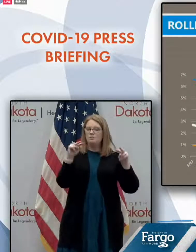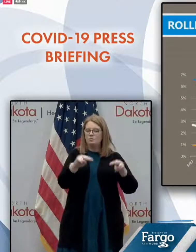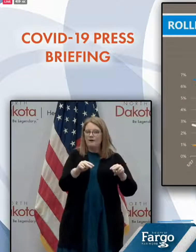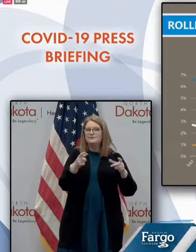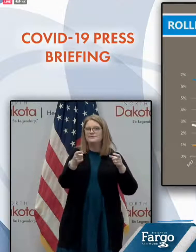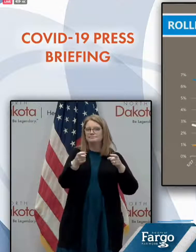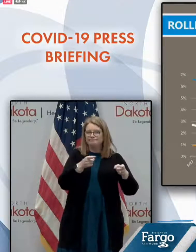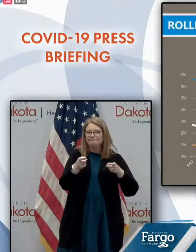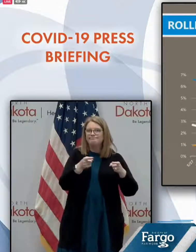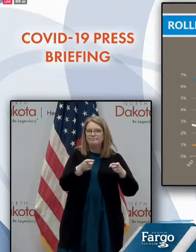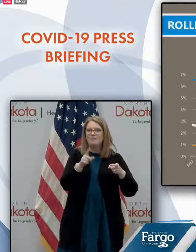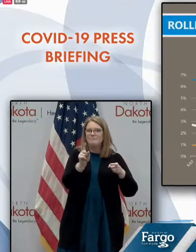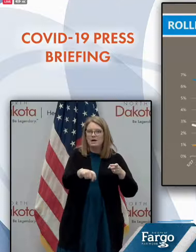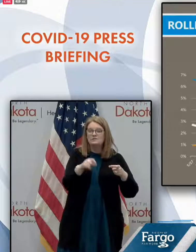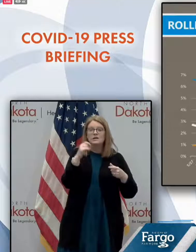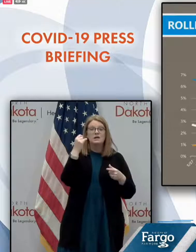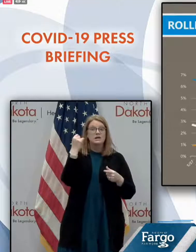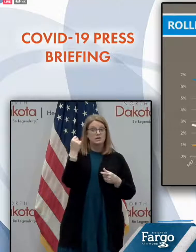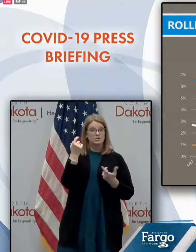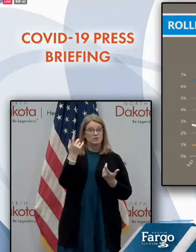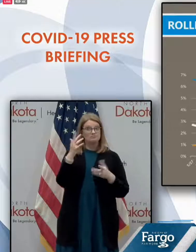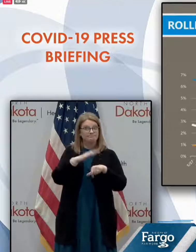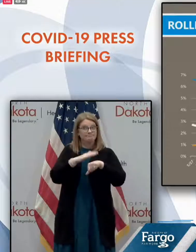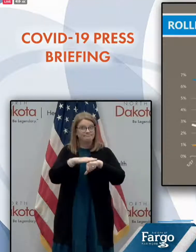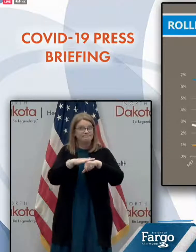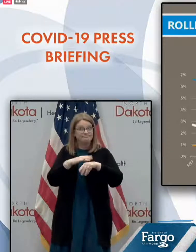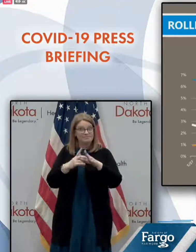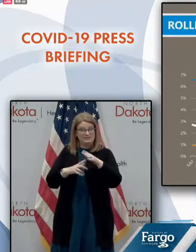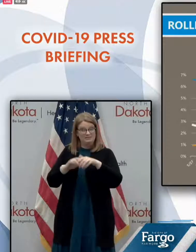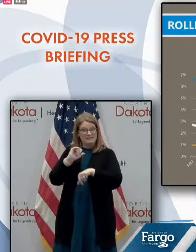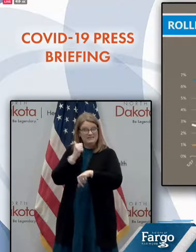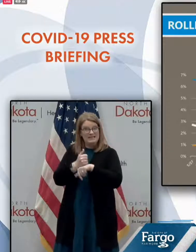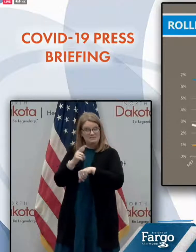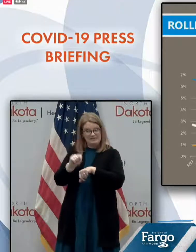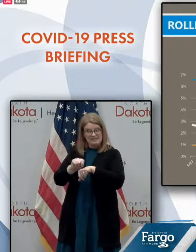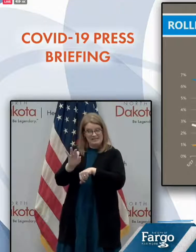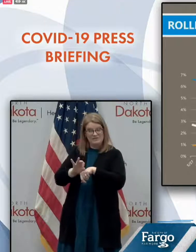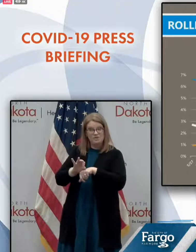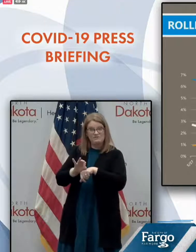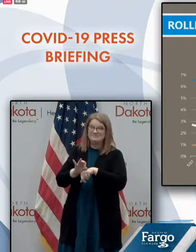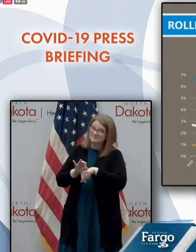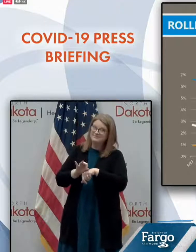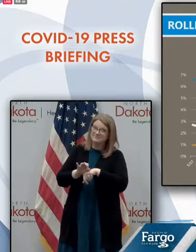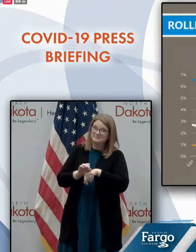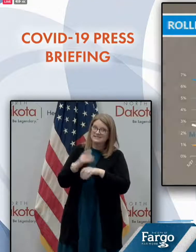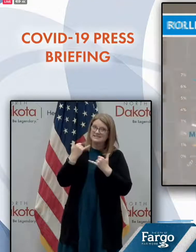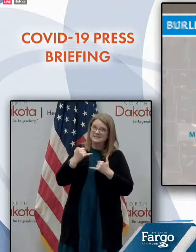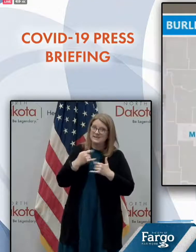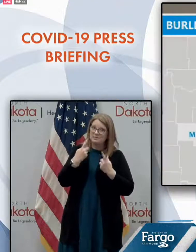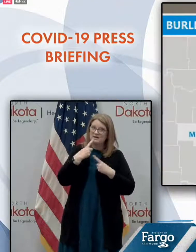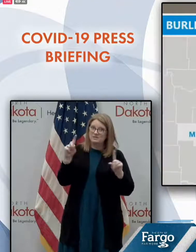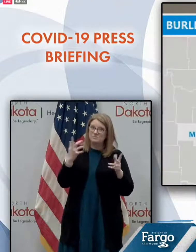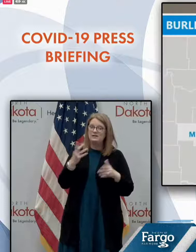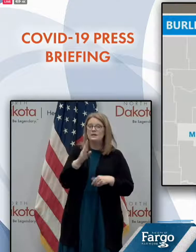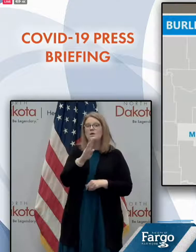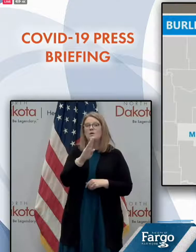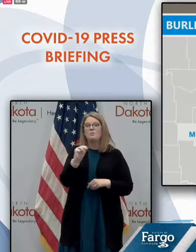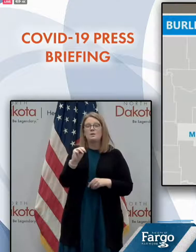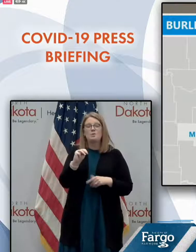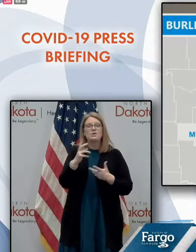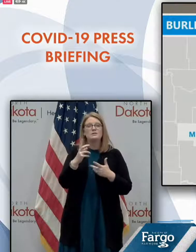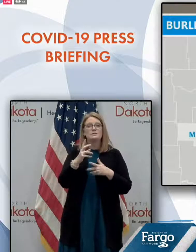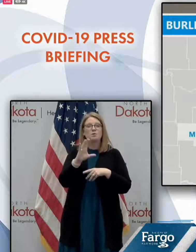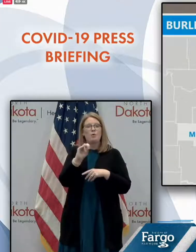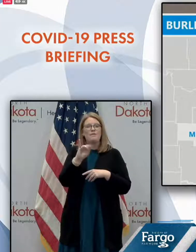said before, that if we saw the numbers rising here, we would form a task force. So today we're announcing the formation of the Burley-Morton